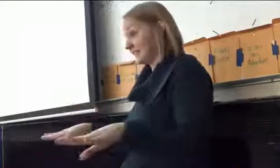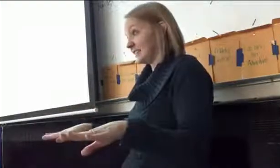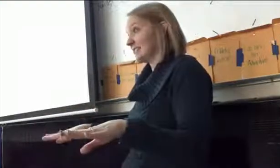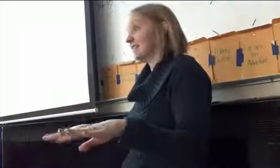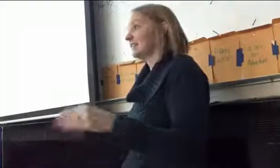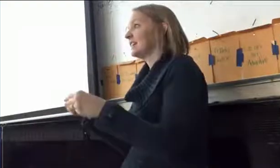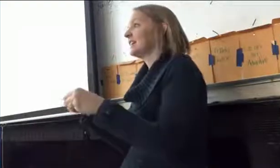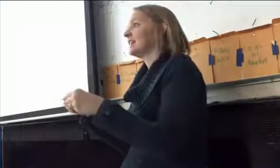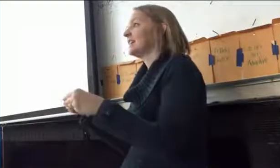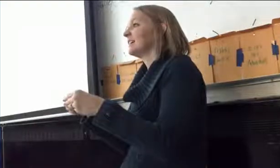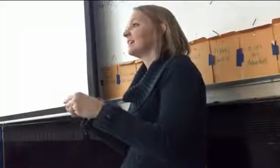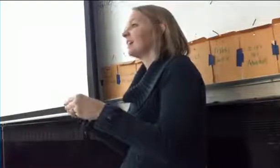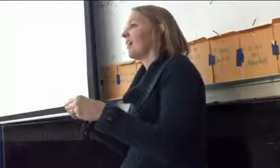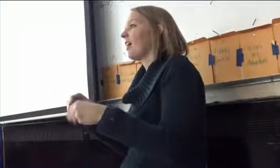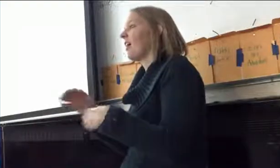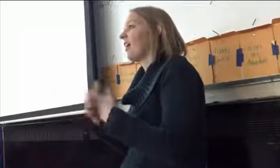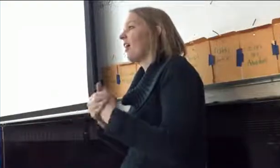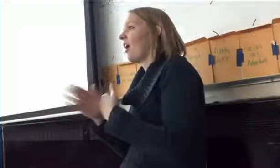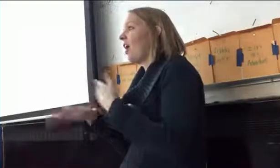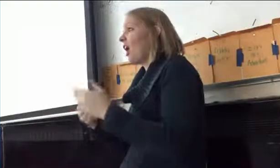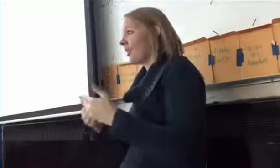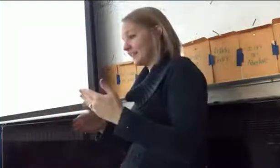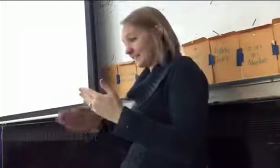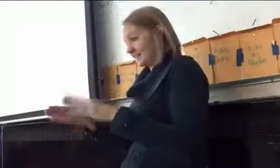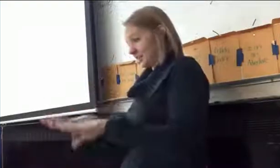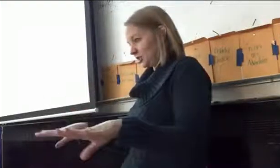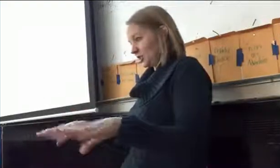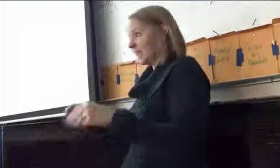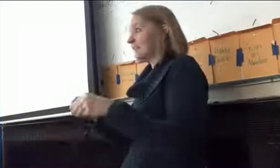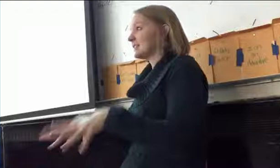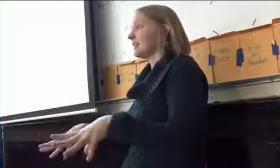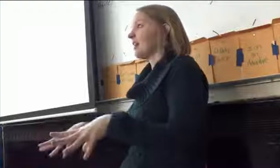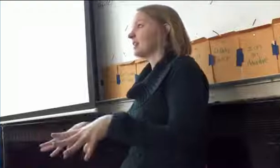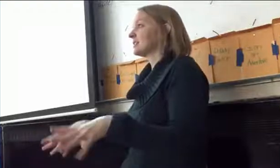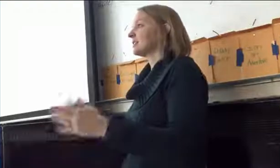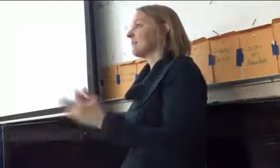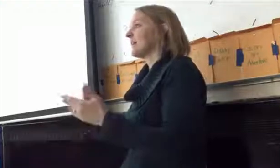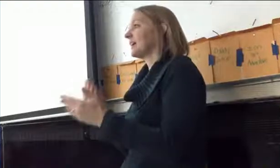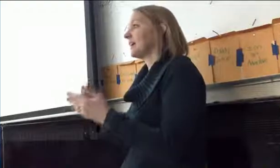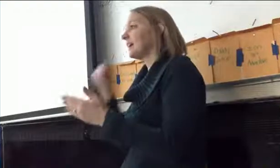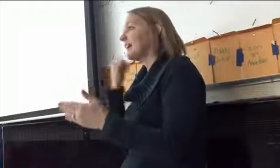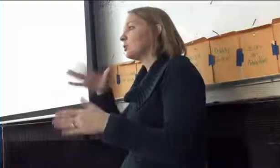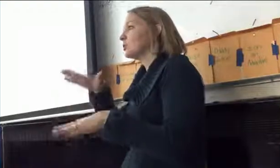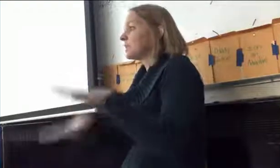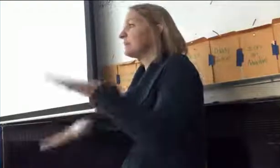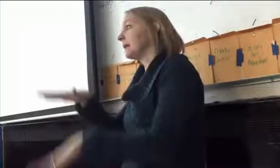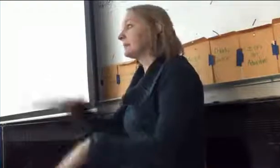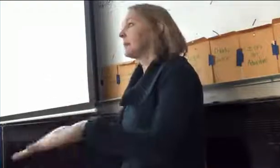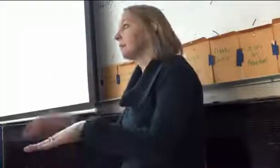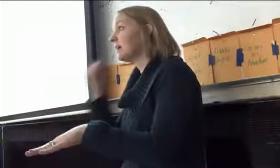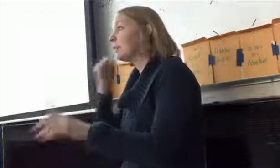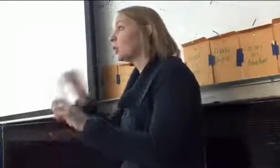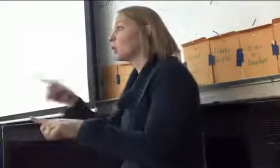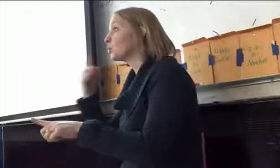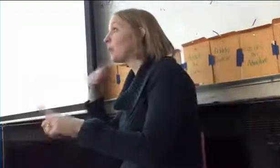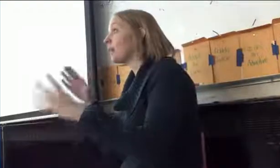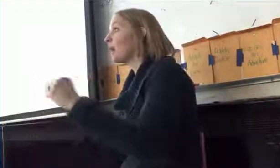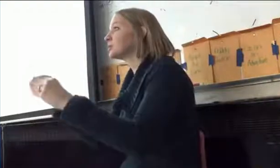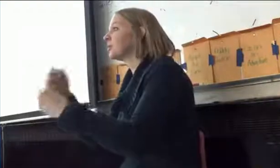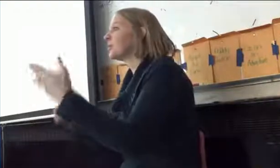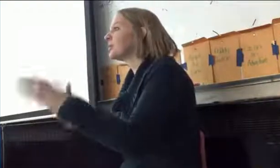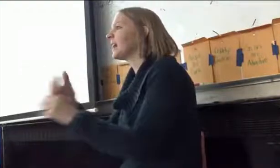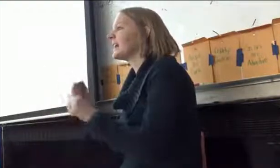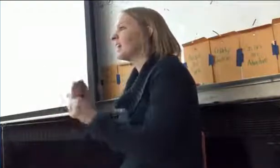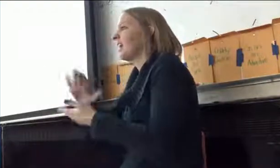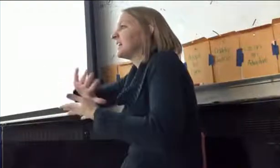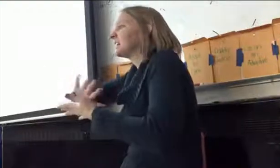lost money. Okay? So they're not going to lose money if he's sitting there stepping all over it, which means if you go to Red Lobster, what are you getting? All